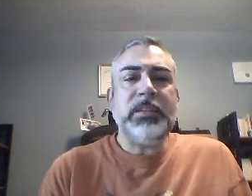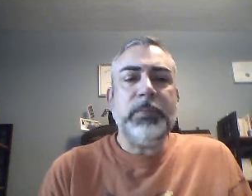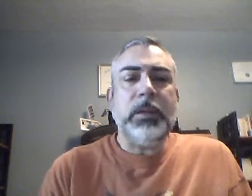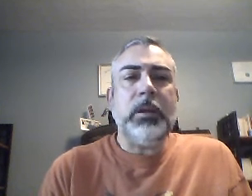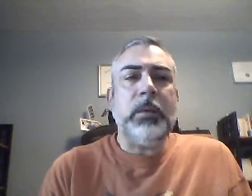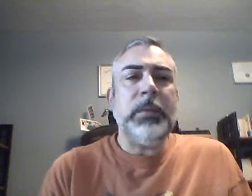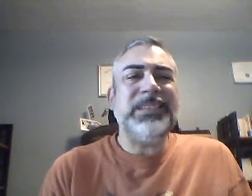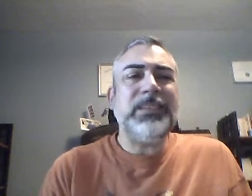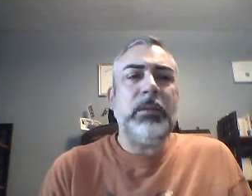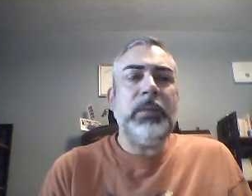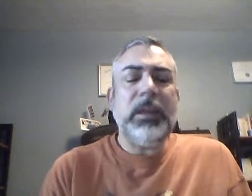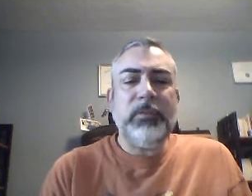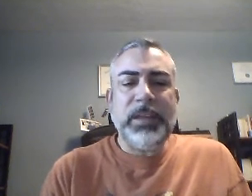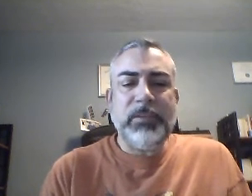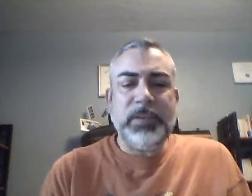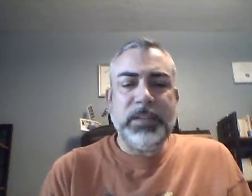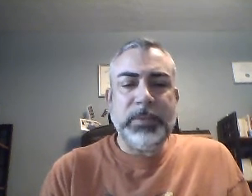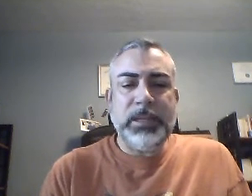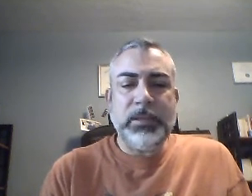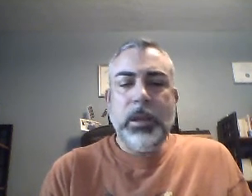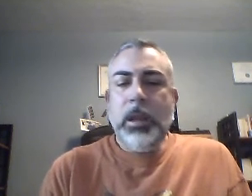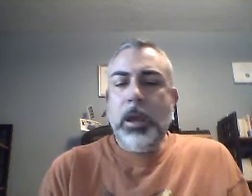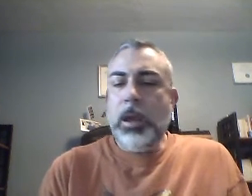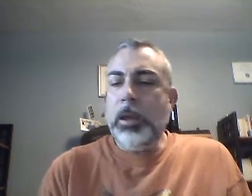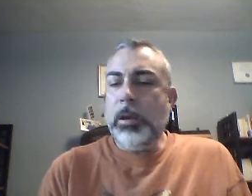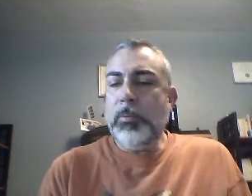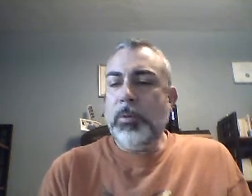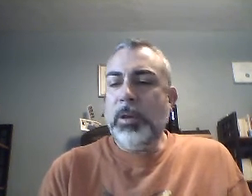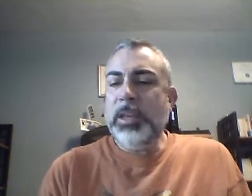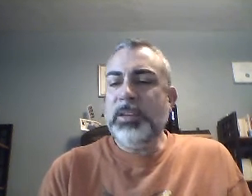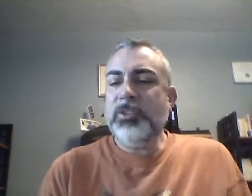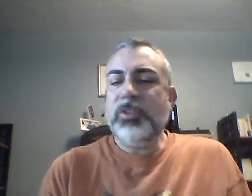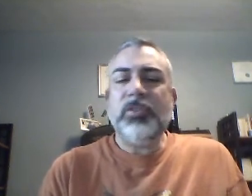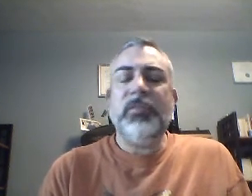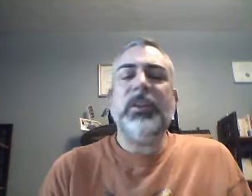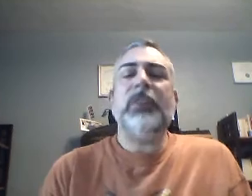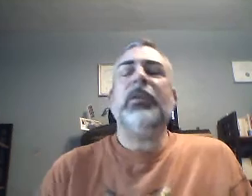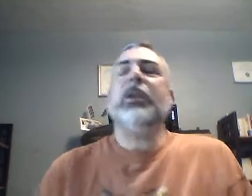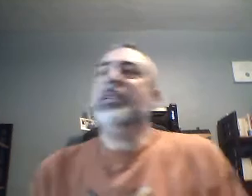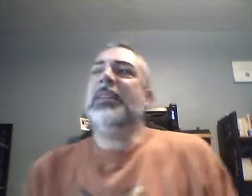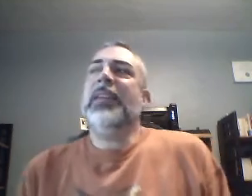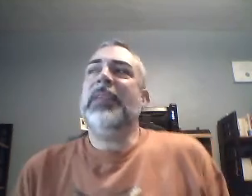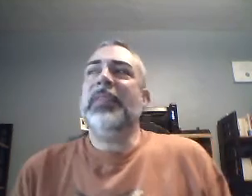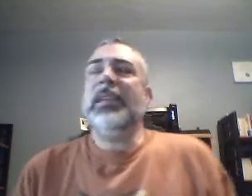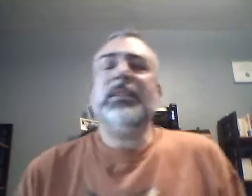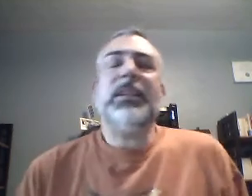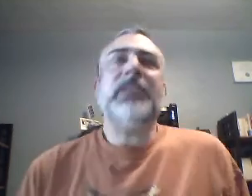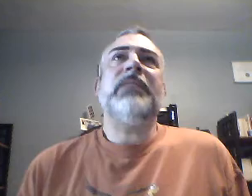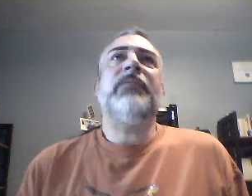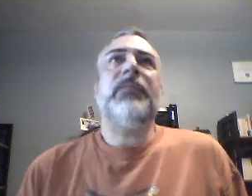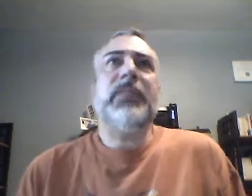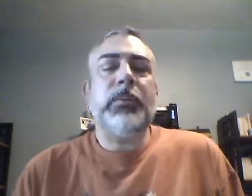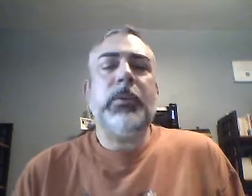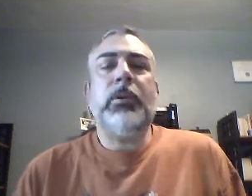advertisement. It's not really an advertisement. It's an instructional video, like you see a lot of these in the 1950s with regard